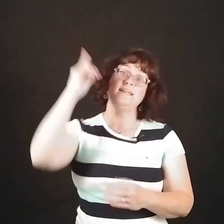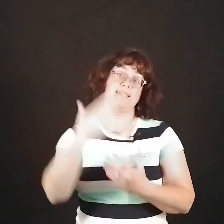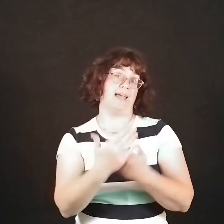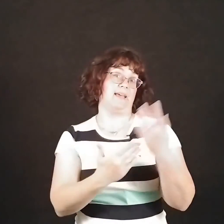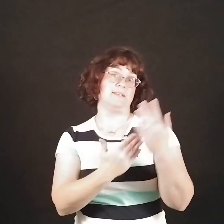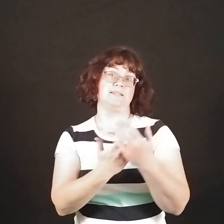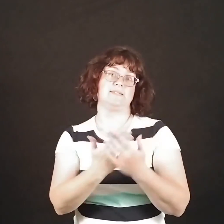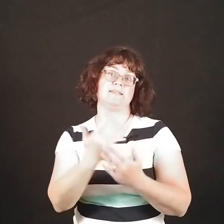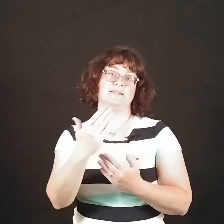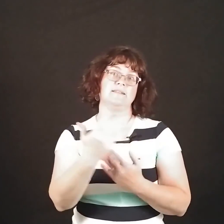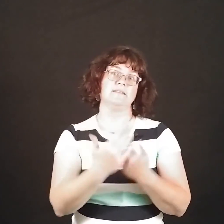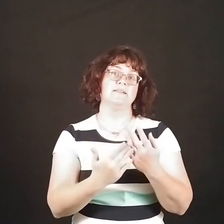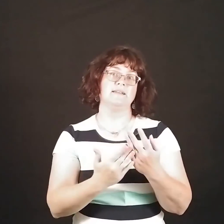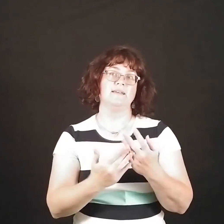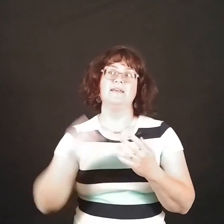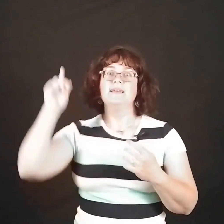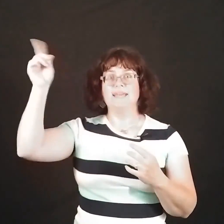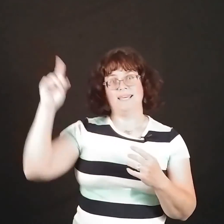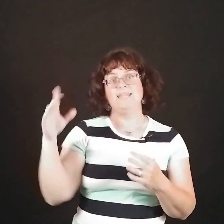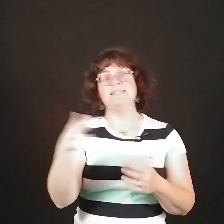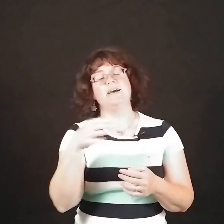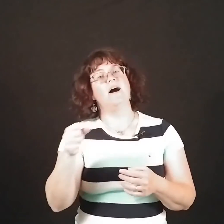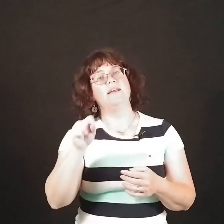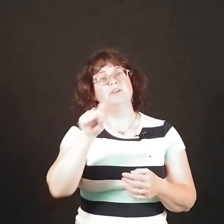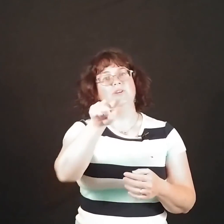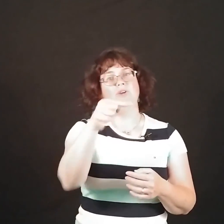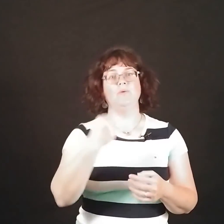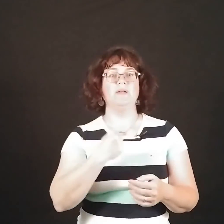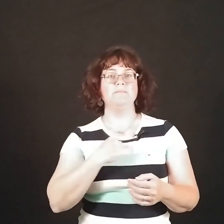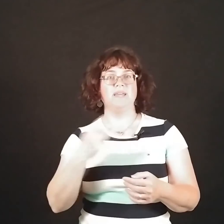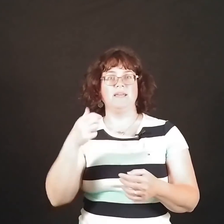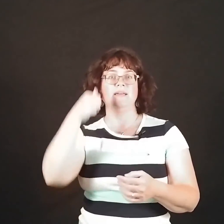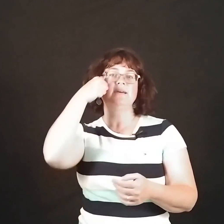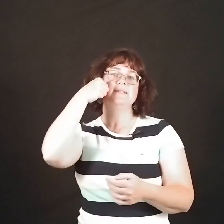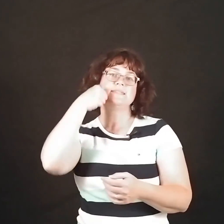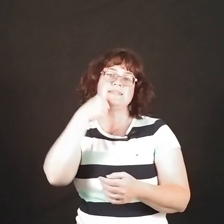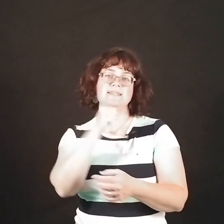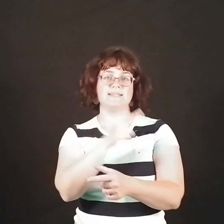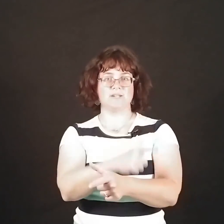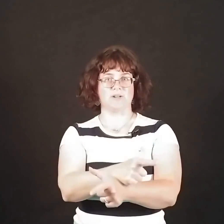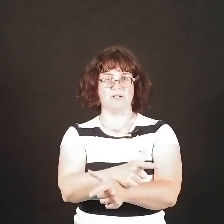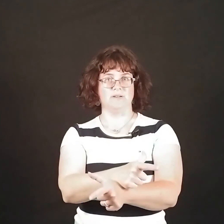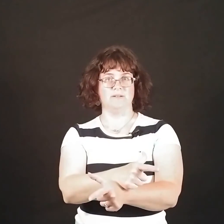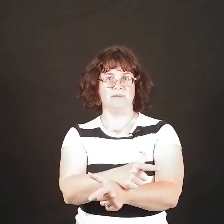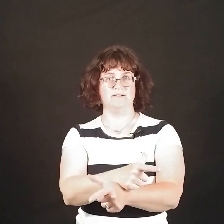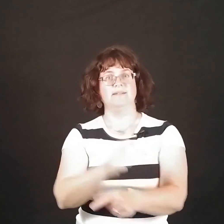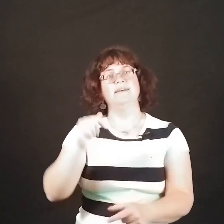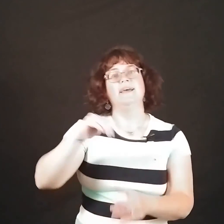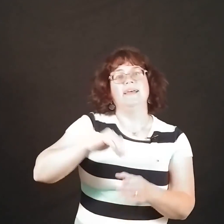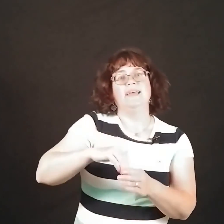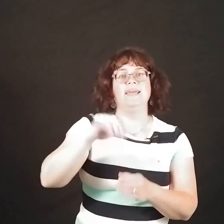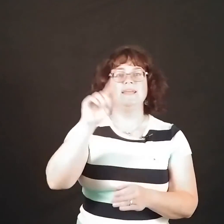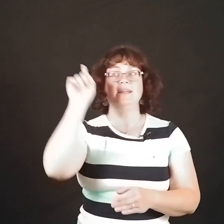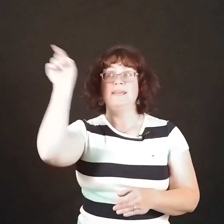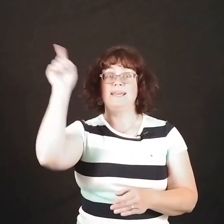His hands. He's got you and me, sister, in